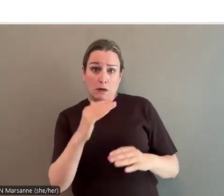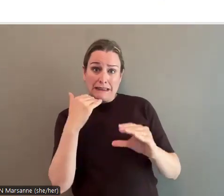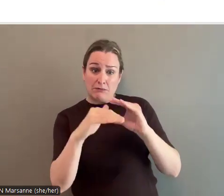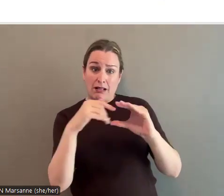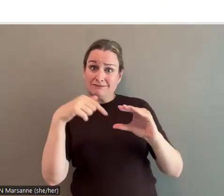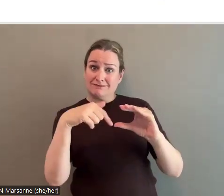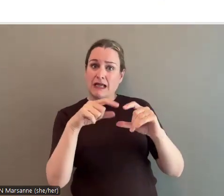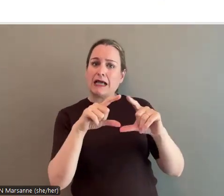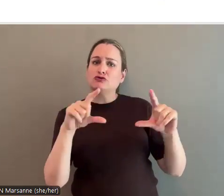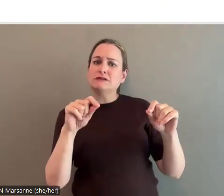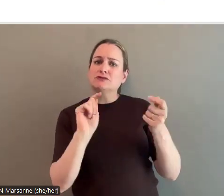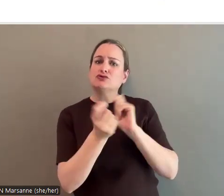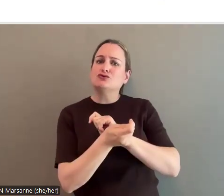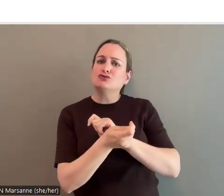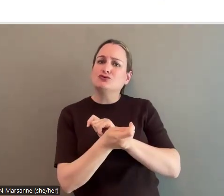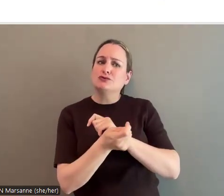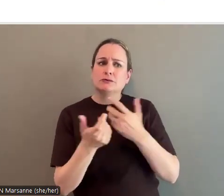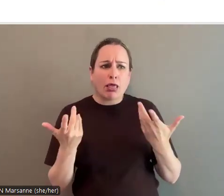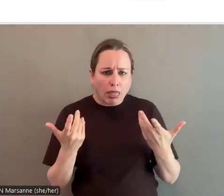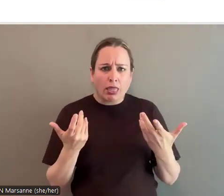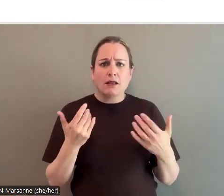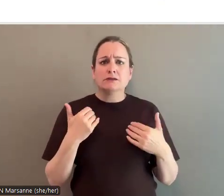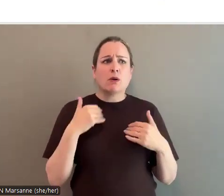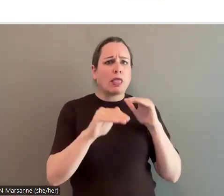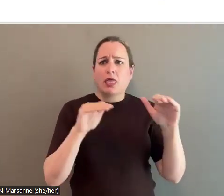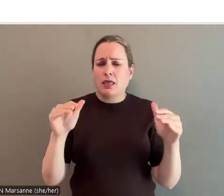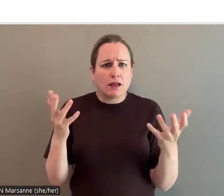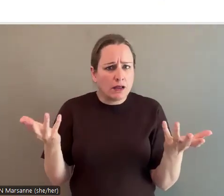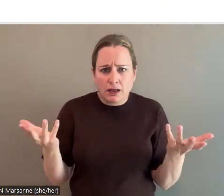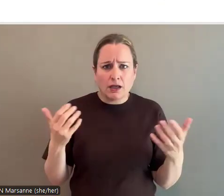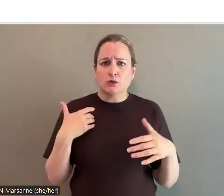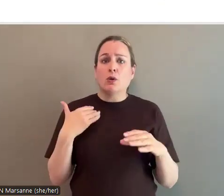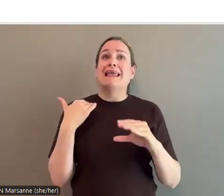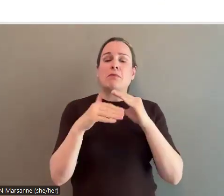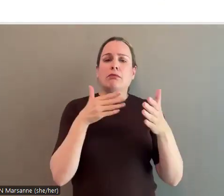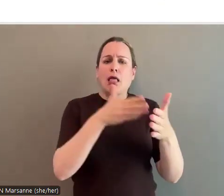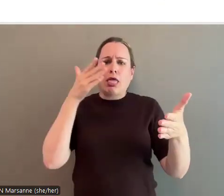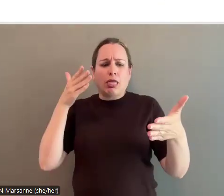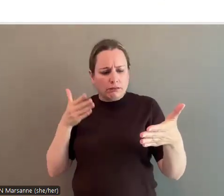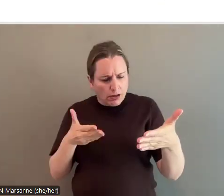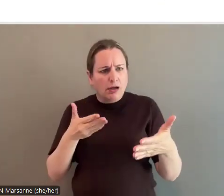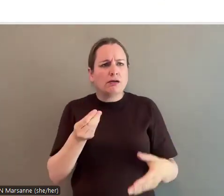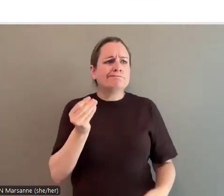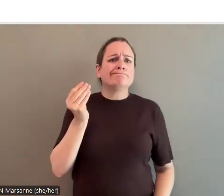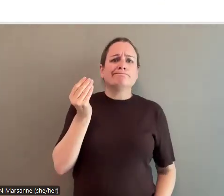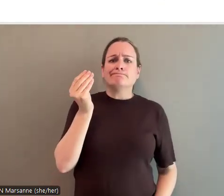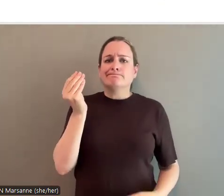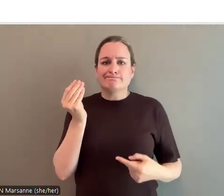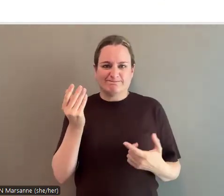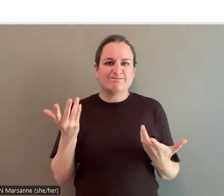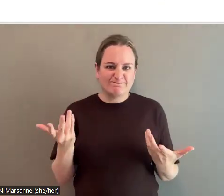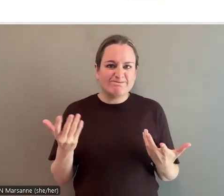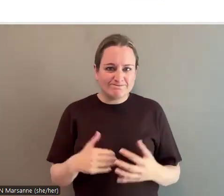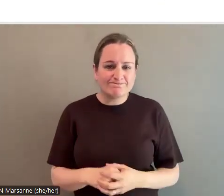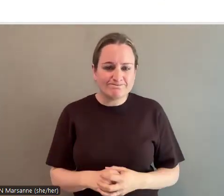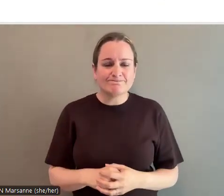addresses. And because of that, it's quite difficult for us to be able to reach out. And we also work, the secretary and